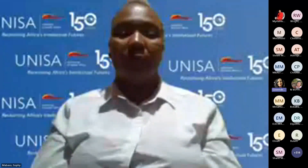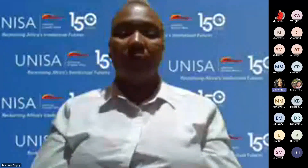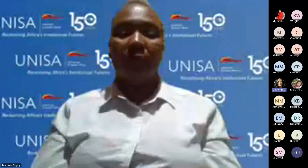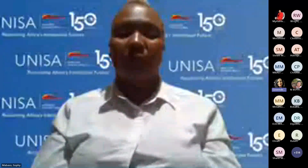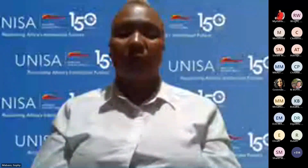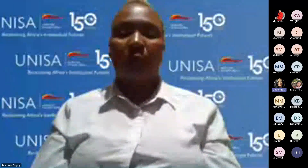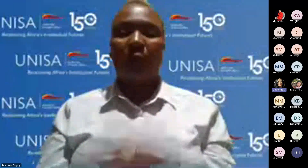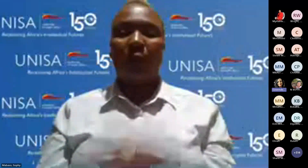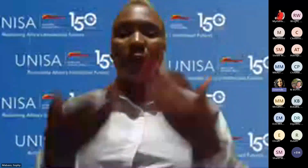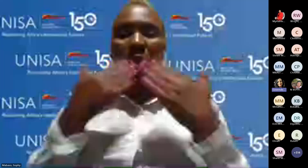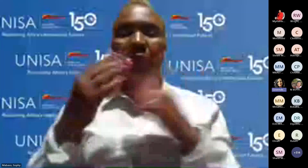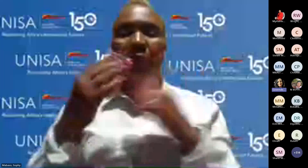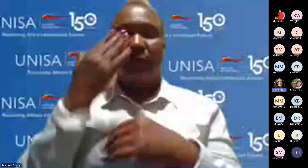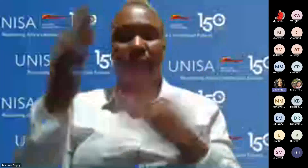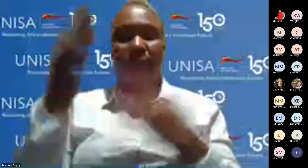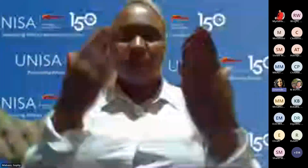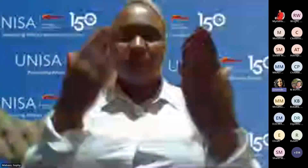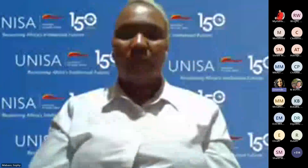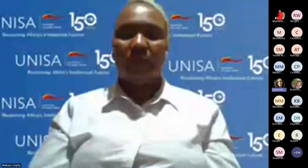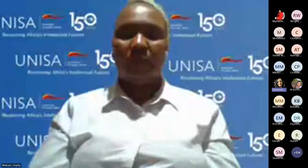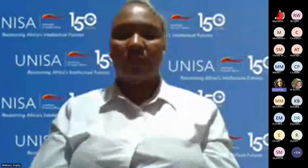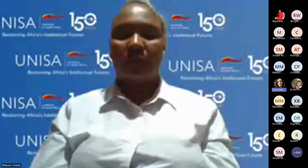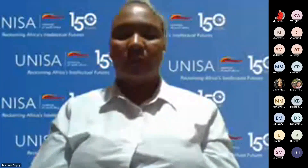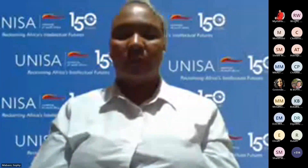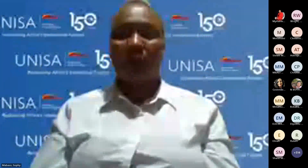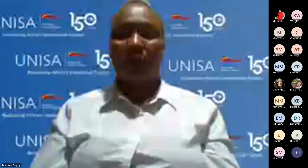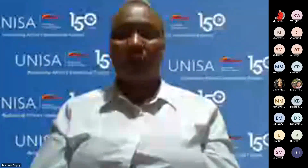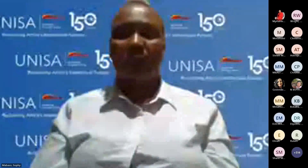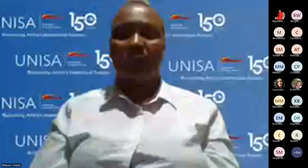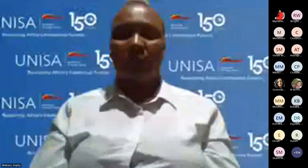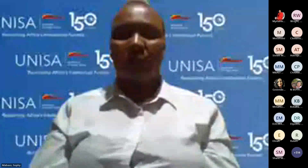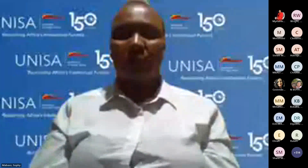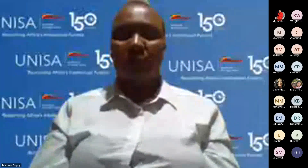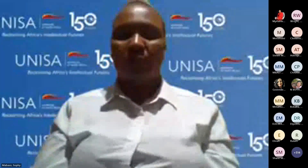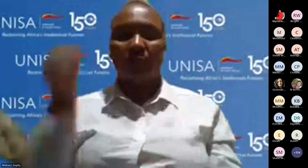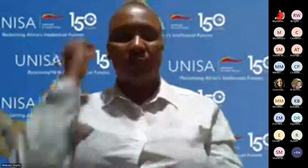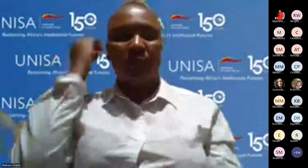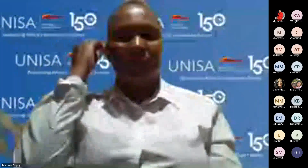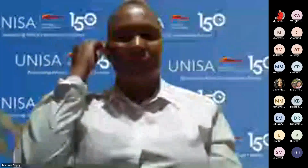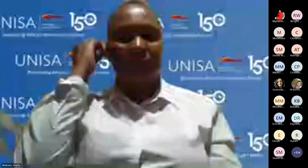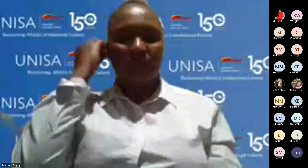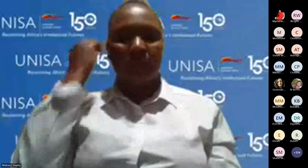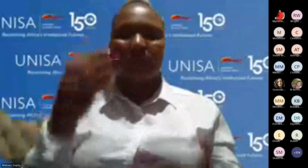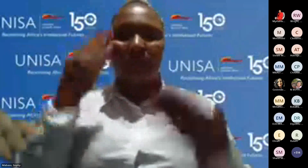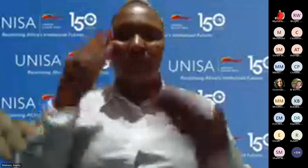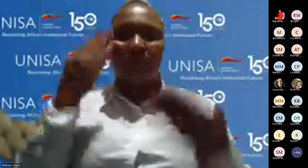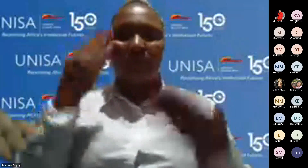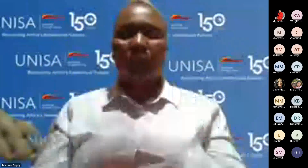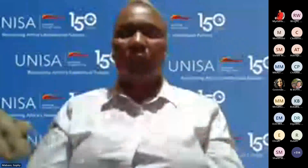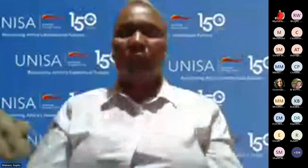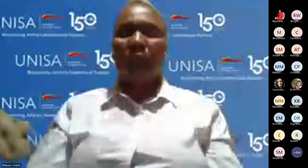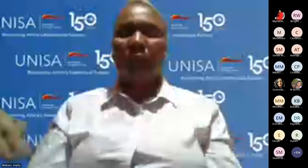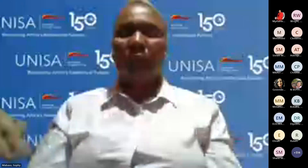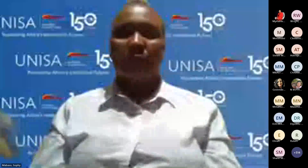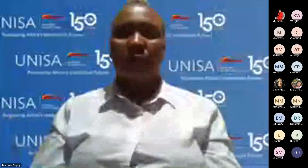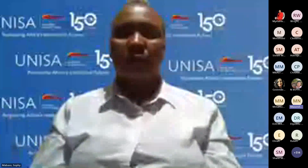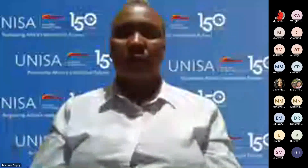Hello. Next. Yes, Greetings. please come in. Yes. Good evening. I just want